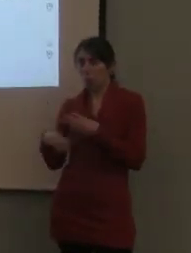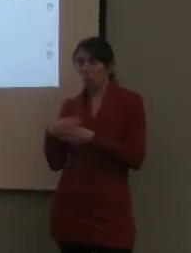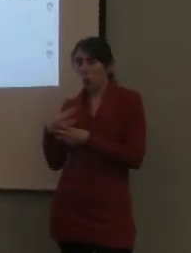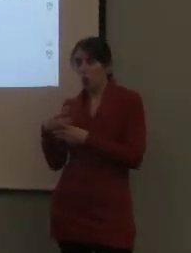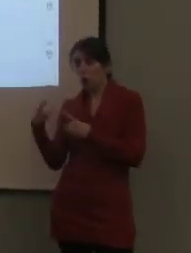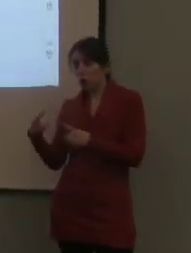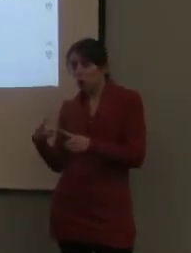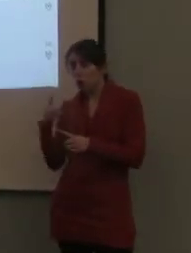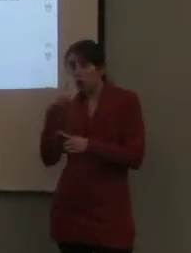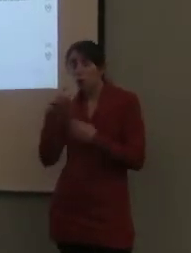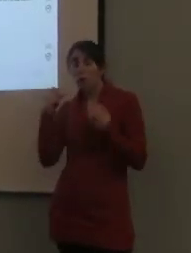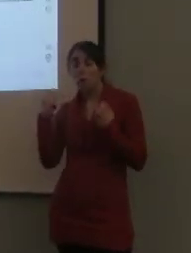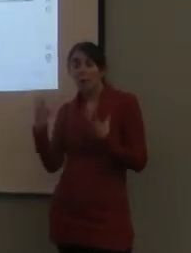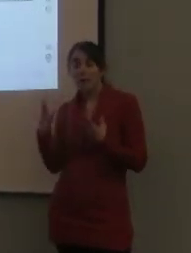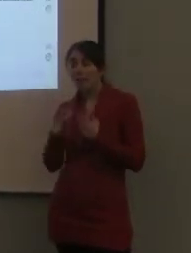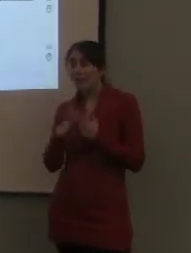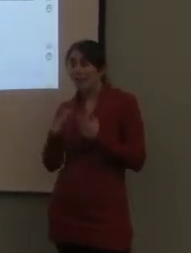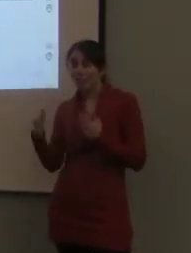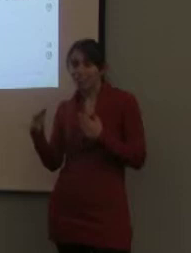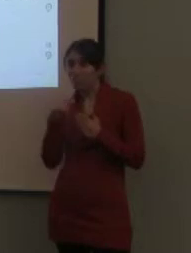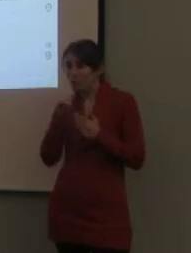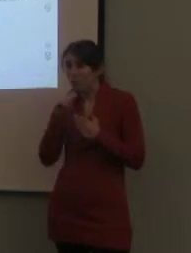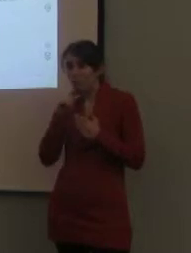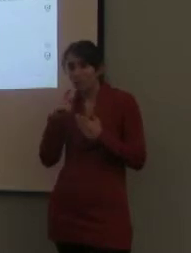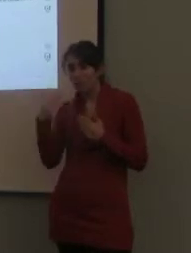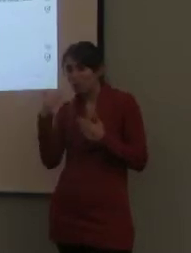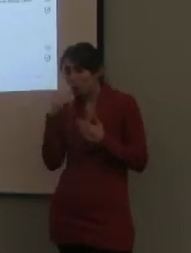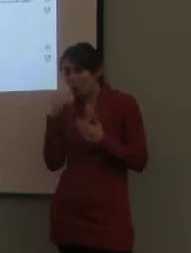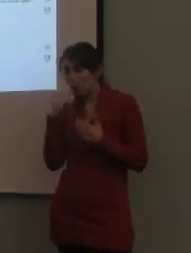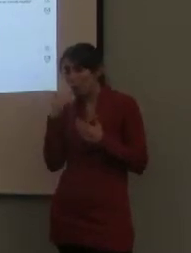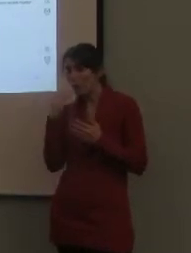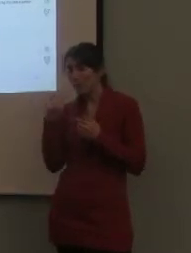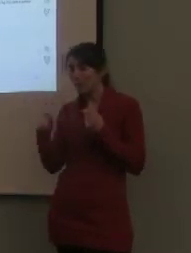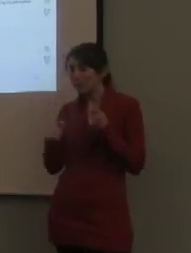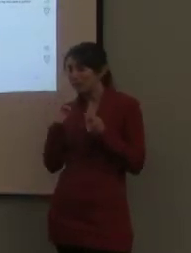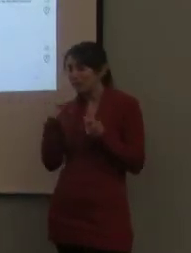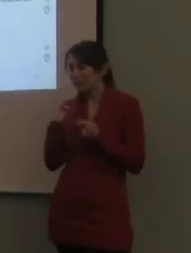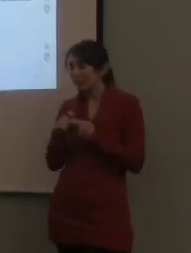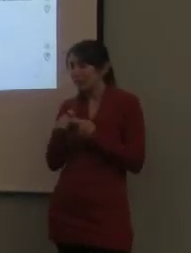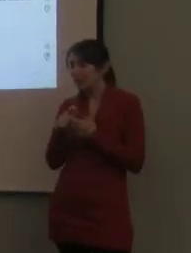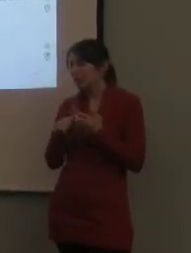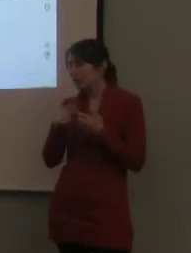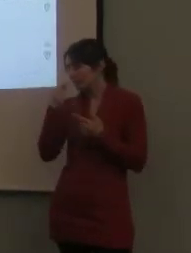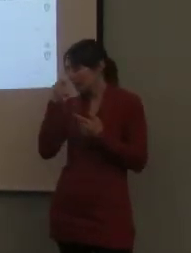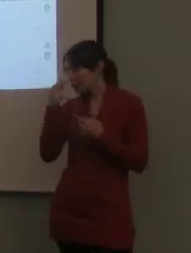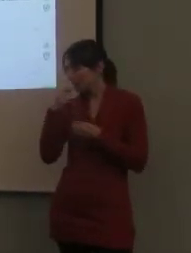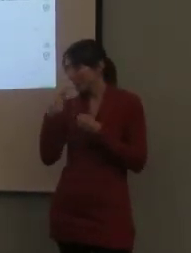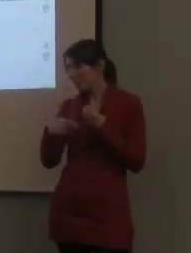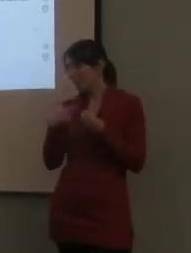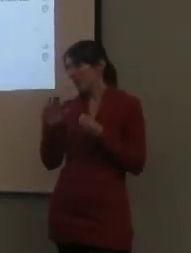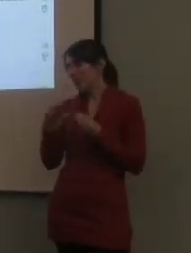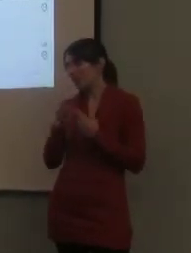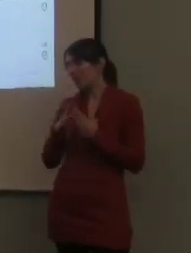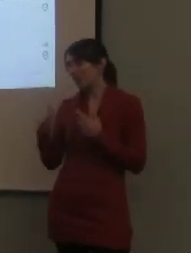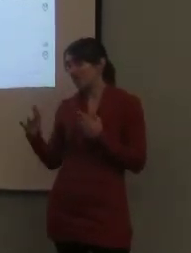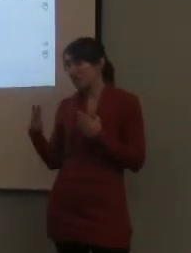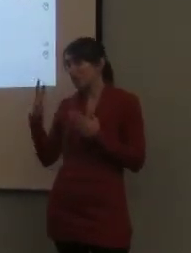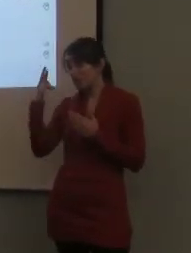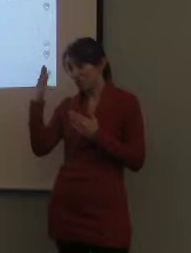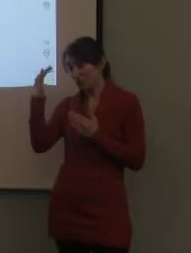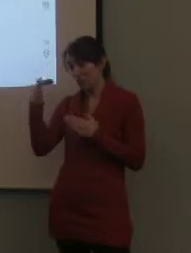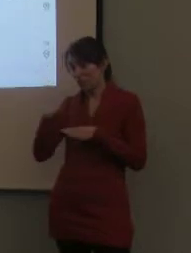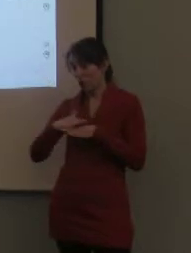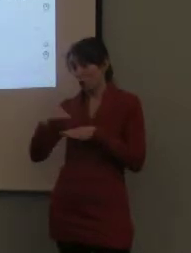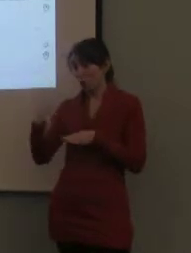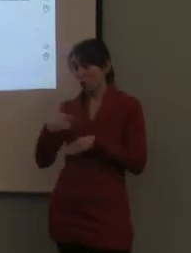worldview. For many collectors, they don't really know exactly what's interesting about their collection, and the reason they call me